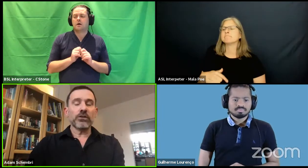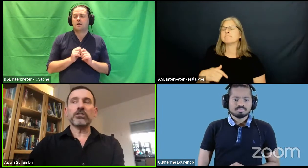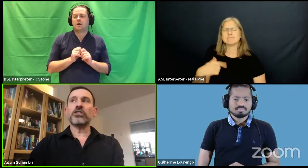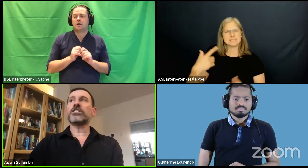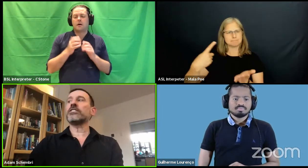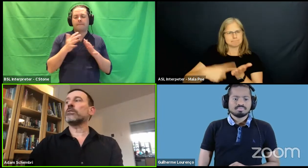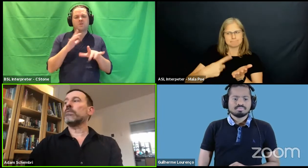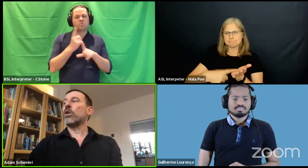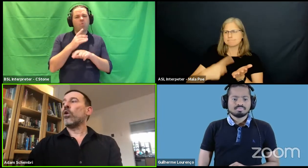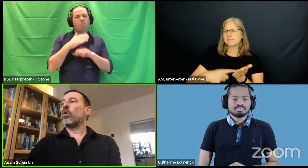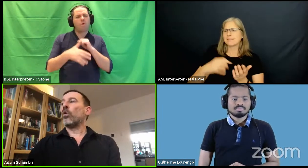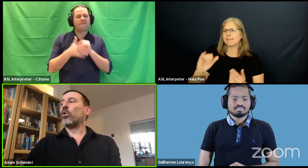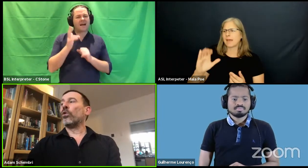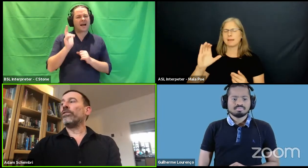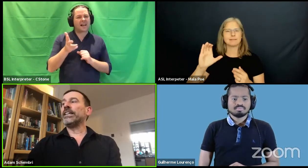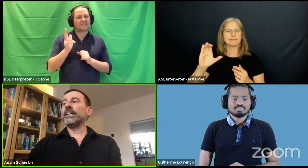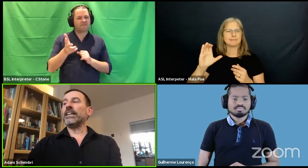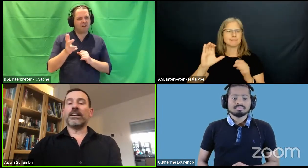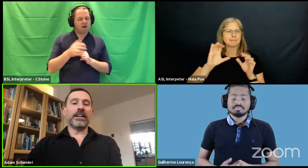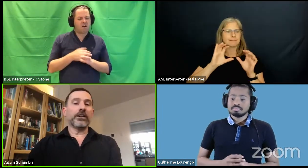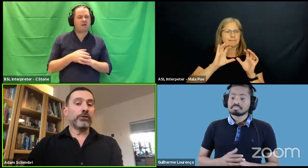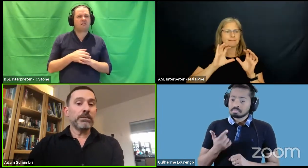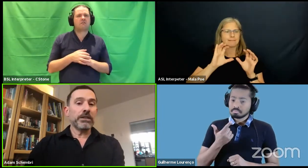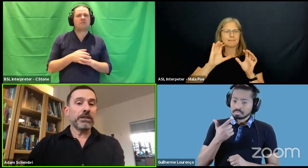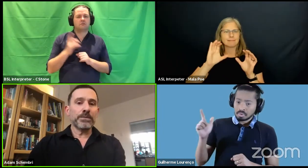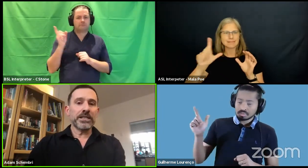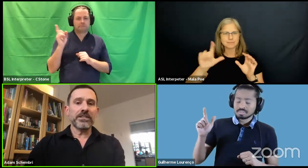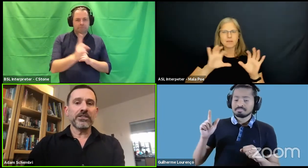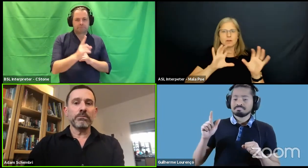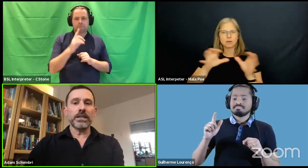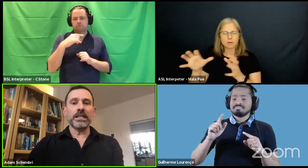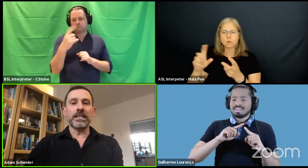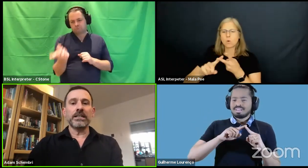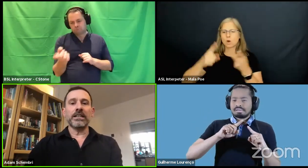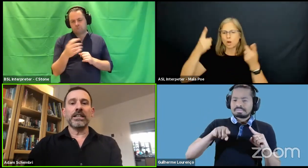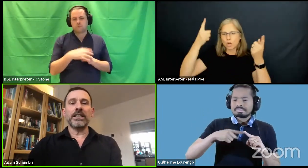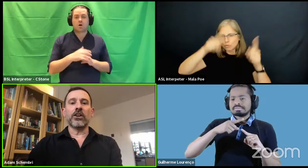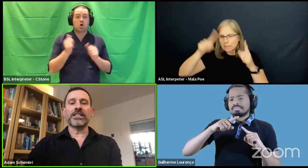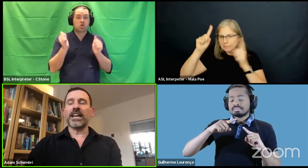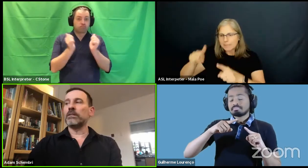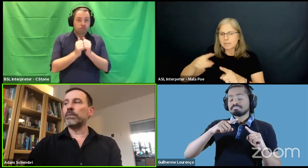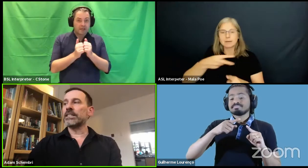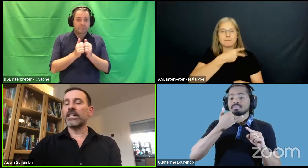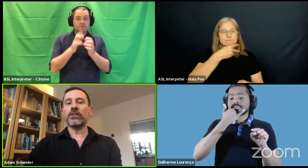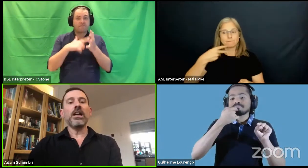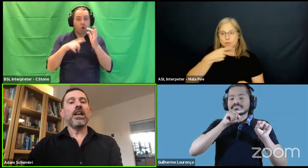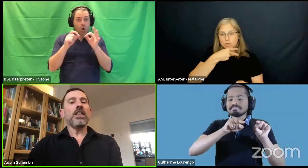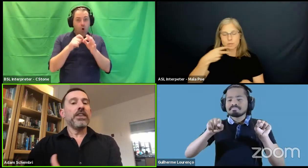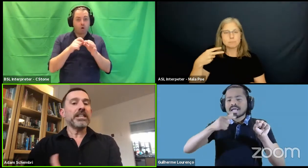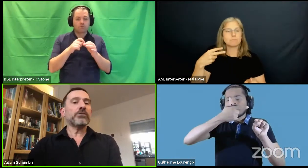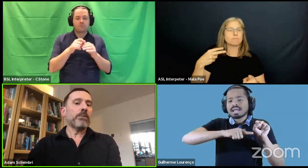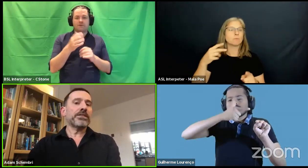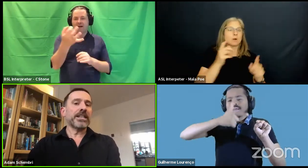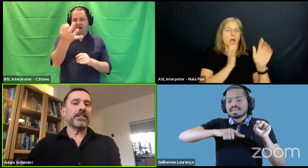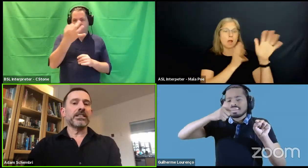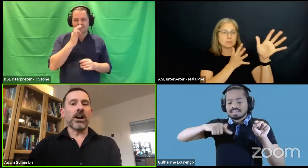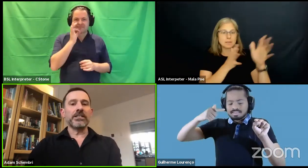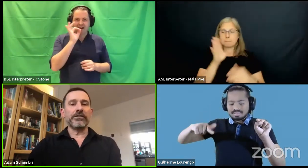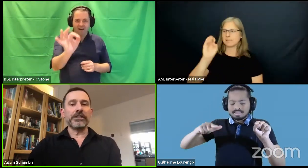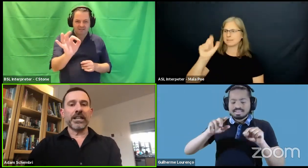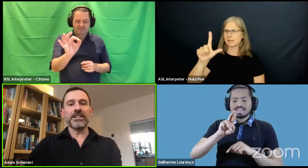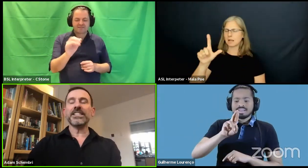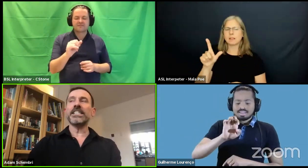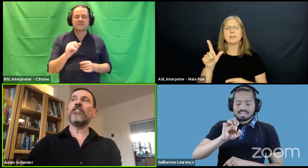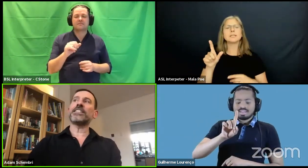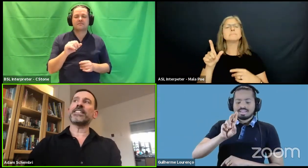classifier construction system or the agreement verb system in Auslan and BSL, these represent kinds